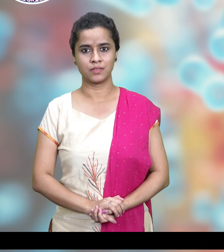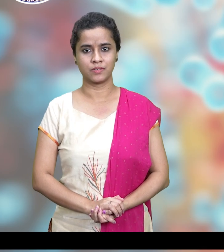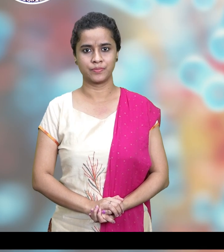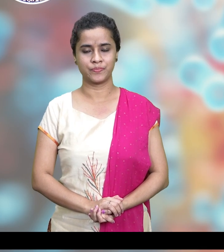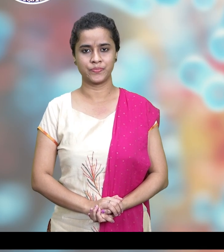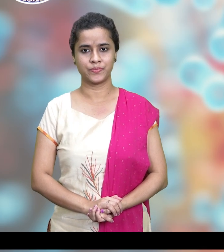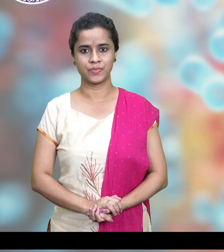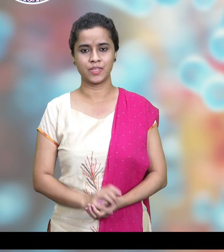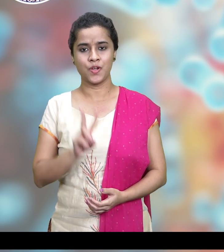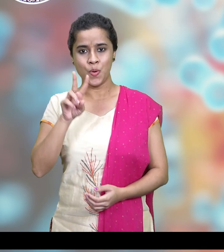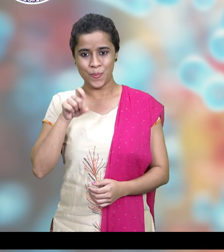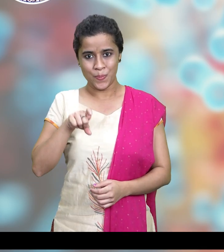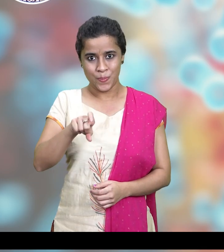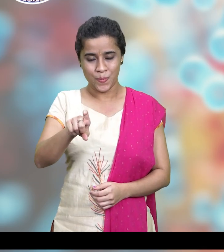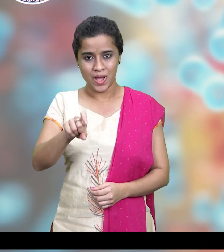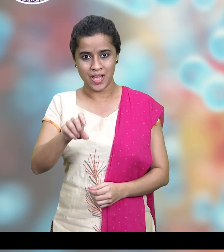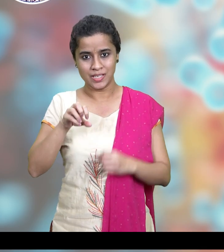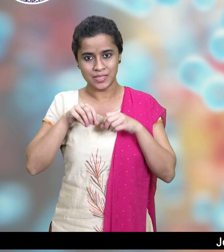The virus causing